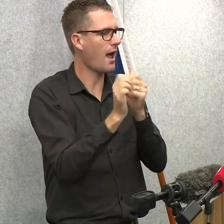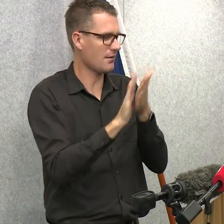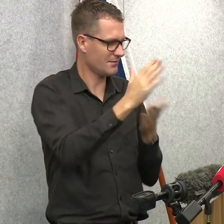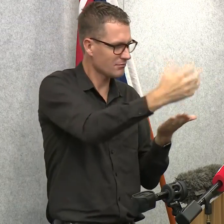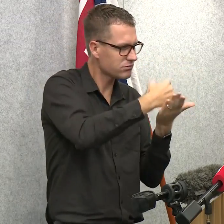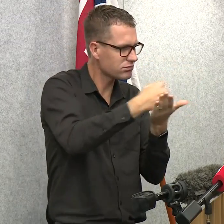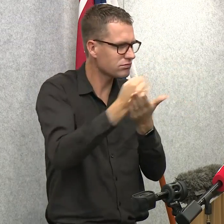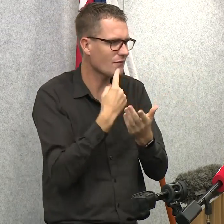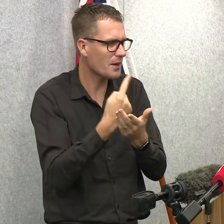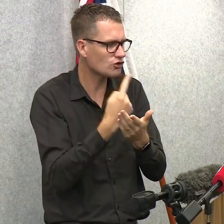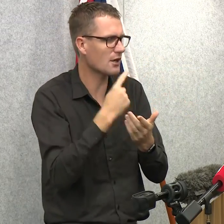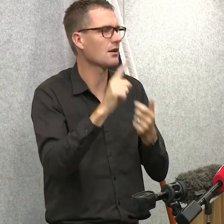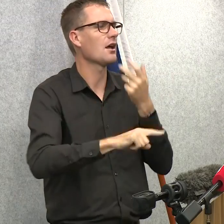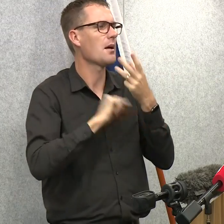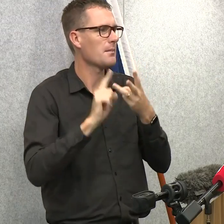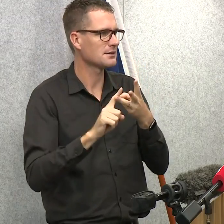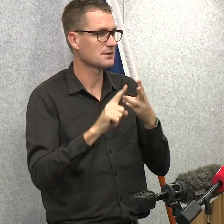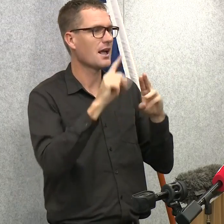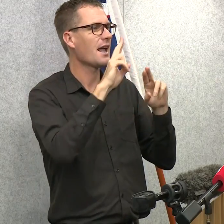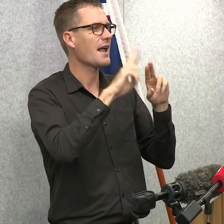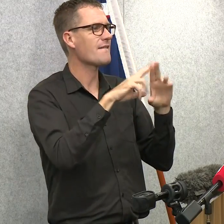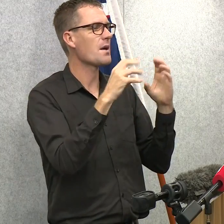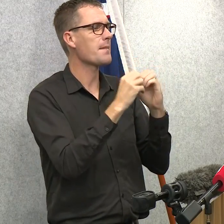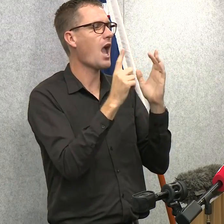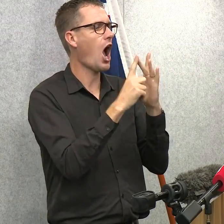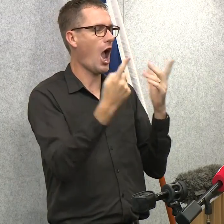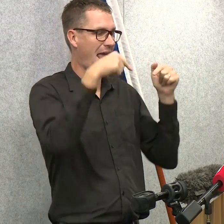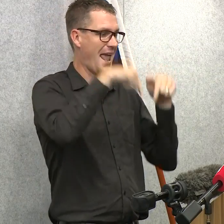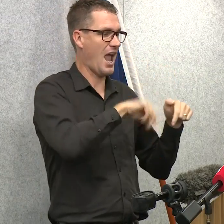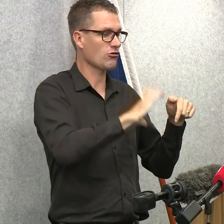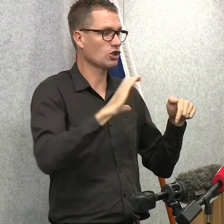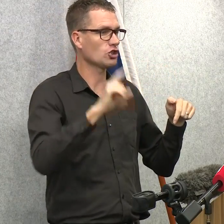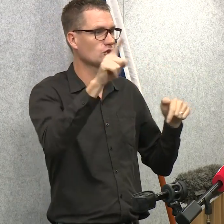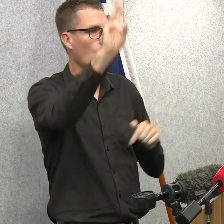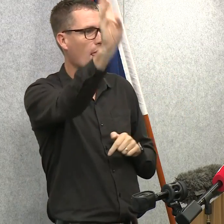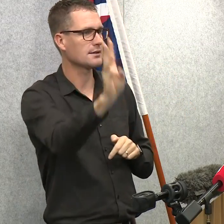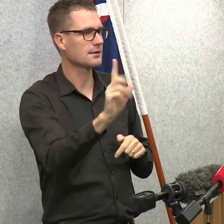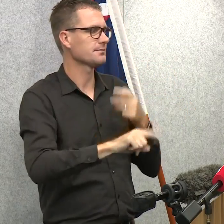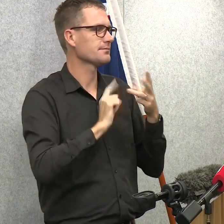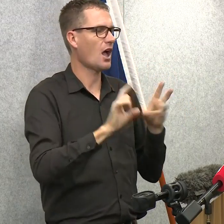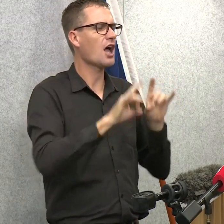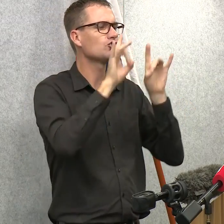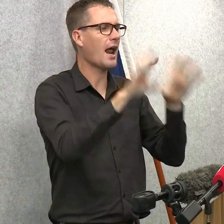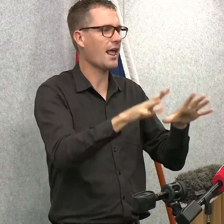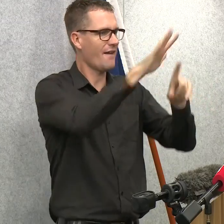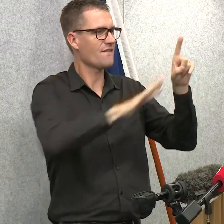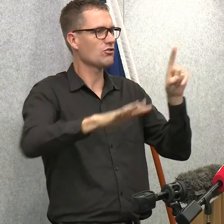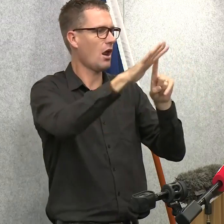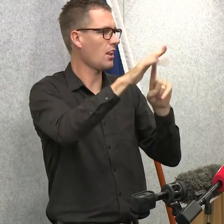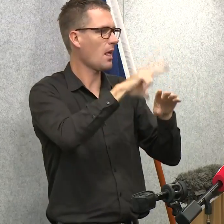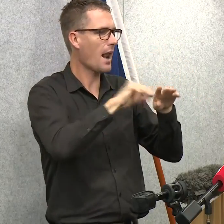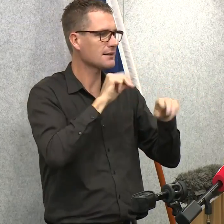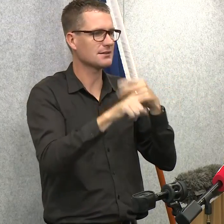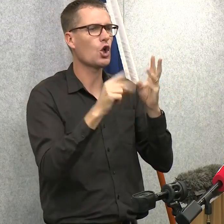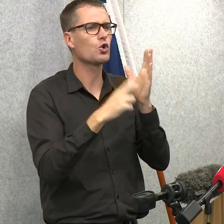the FBI on the ground here and in Wellington. We have the Australian Federal Police, the New South Wales Police,